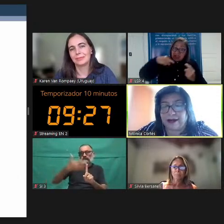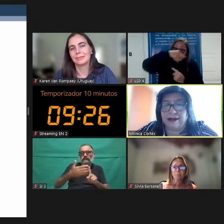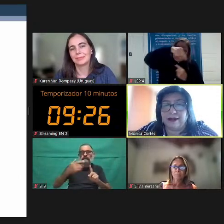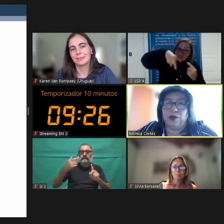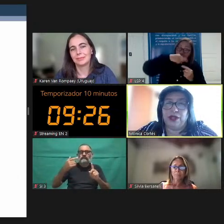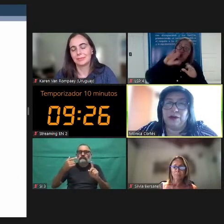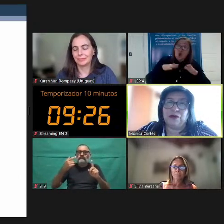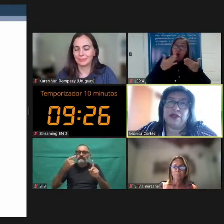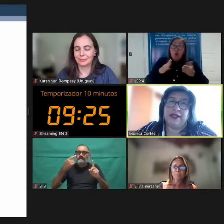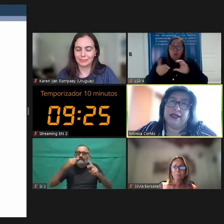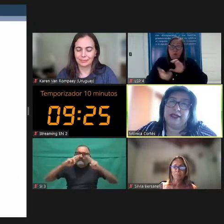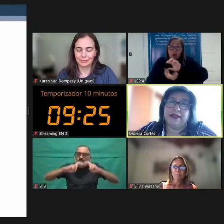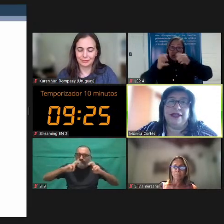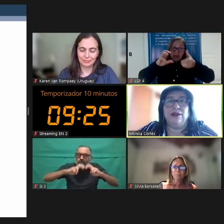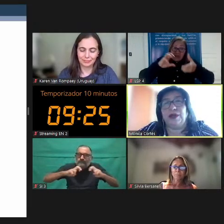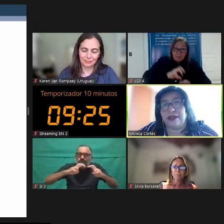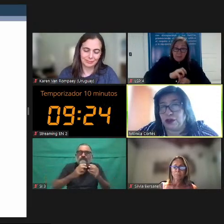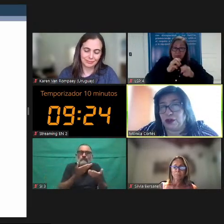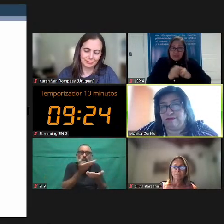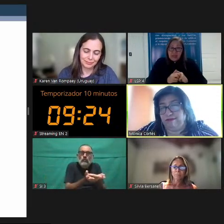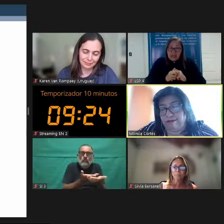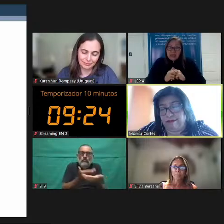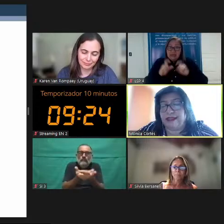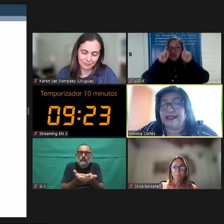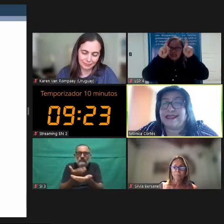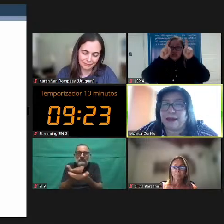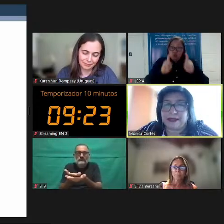are regarding transforming